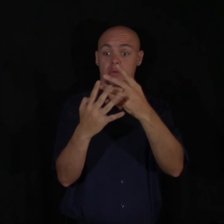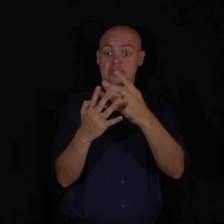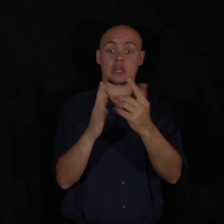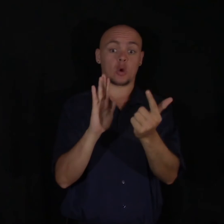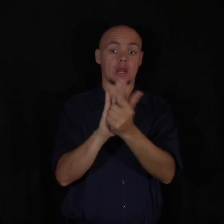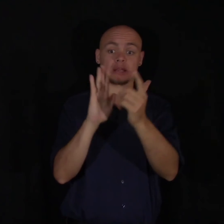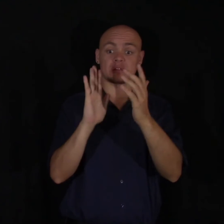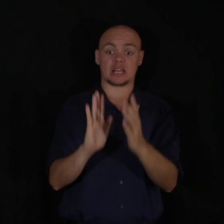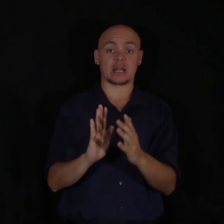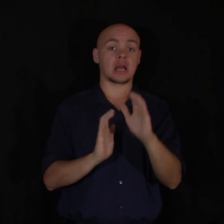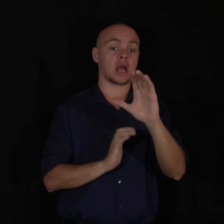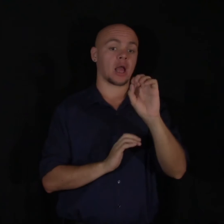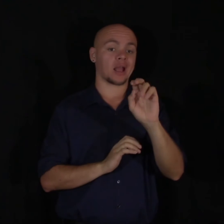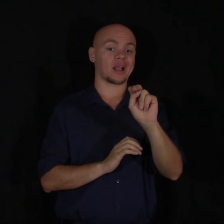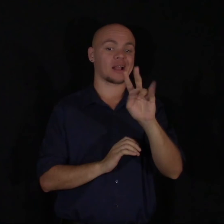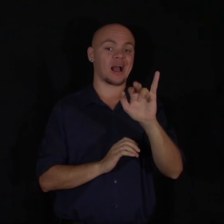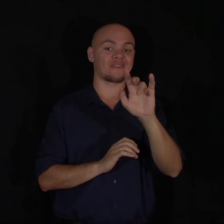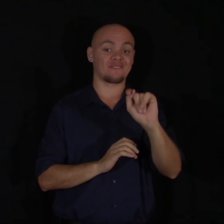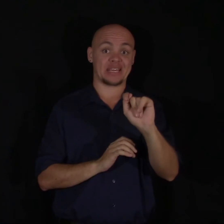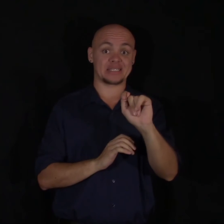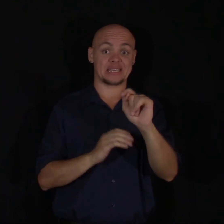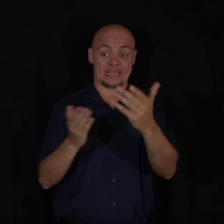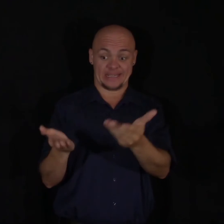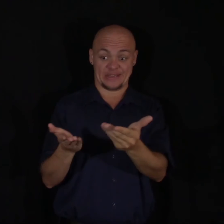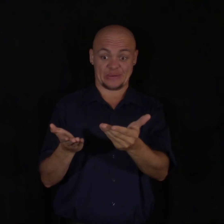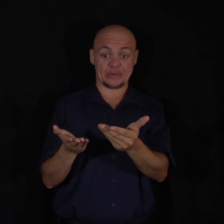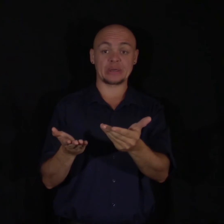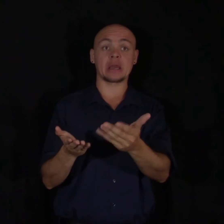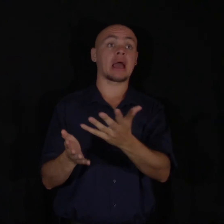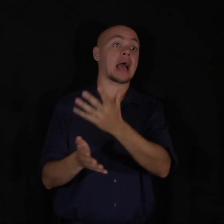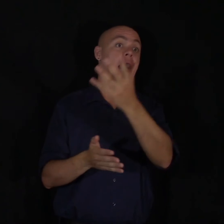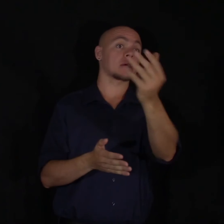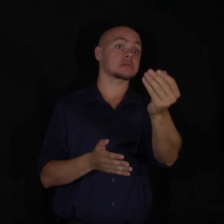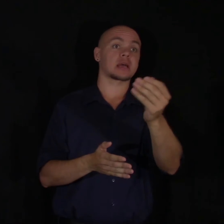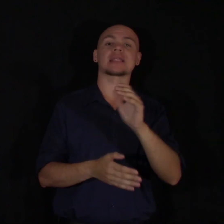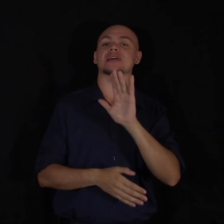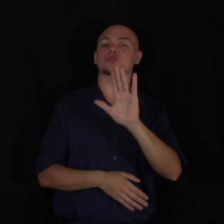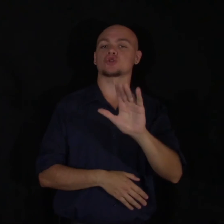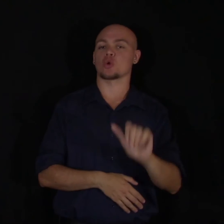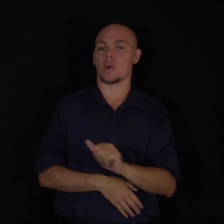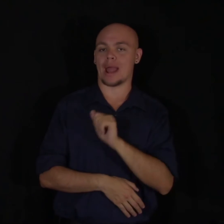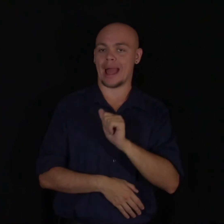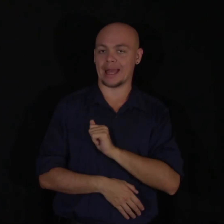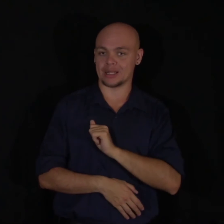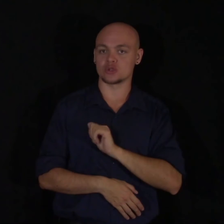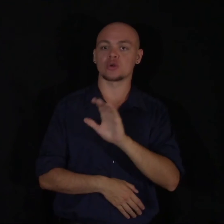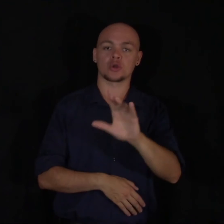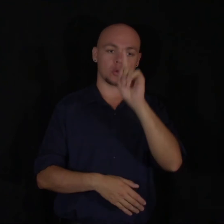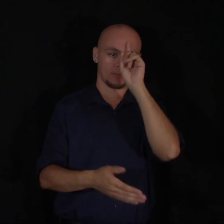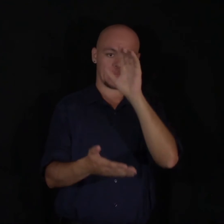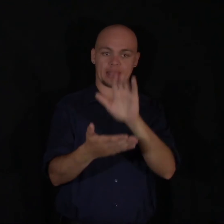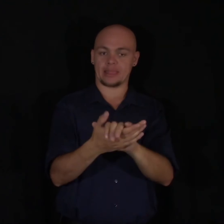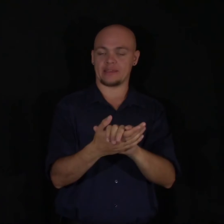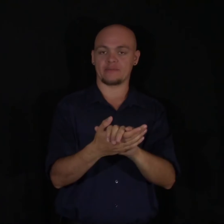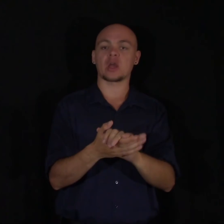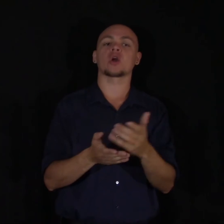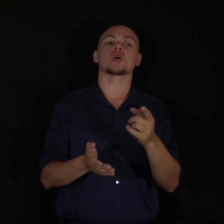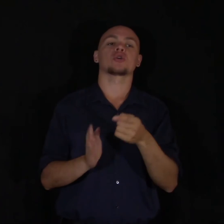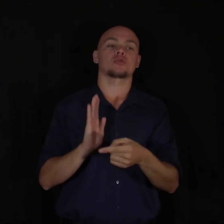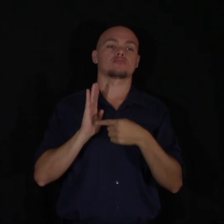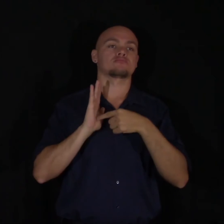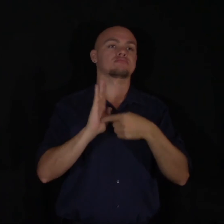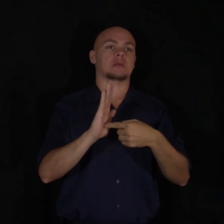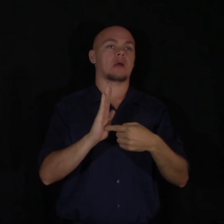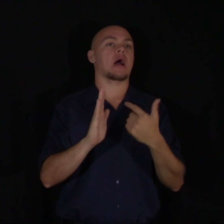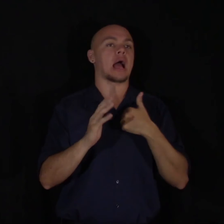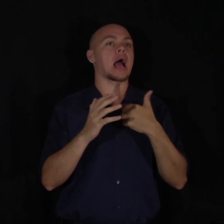of this, or even while you're in this, then it's an attitude. It is a belief in yourself that you bring value to the